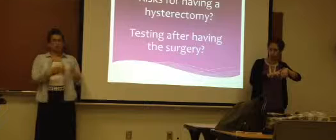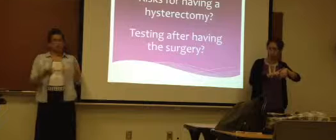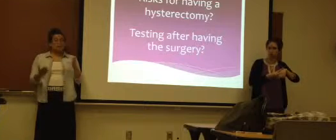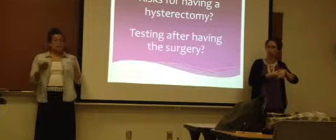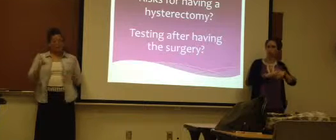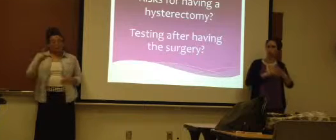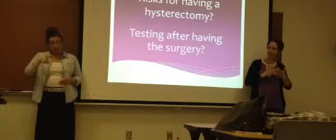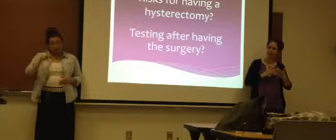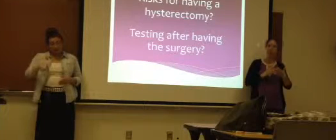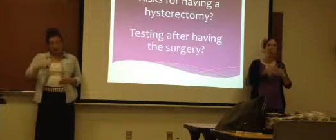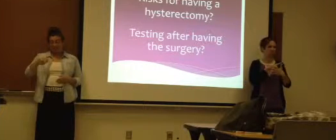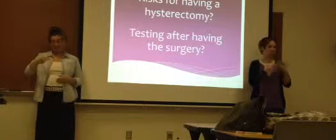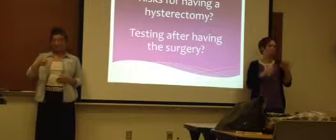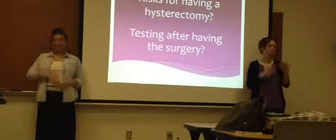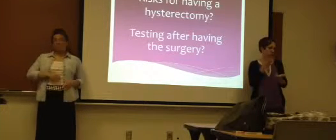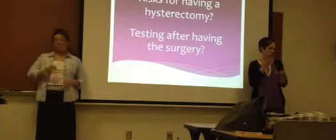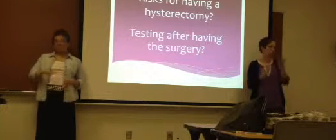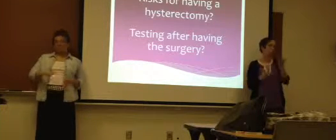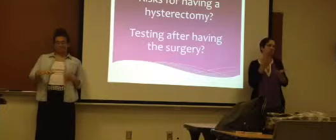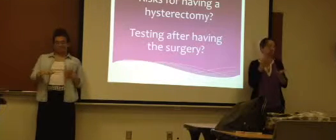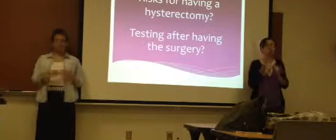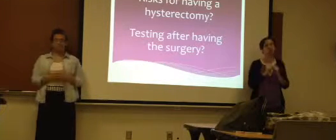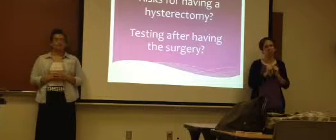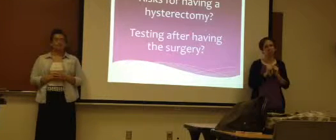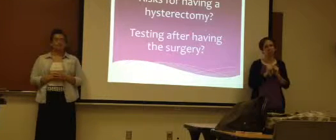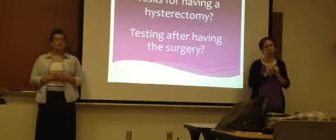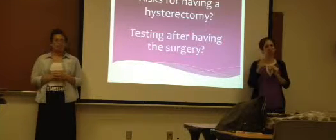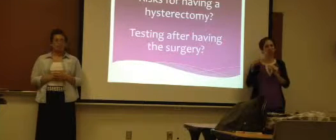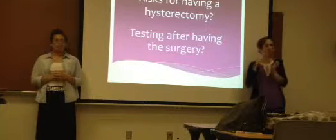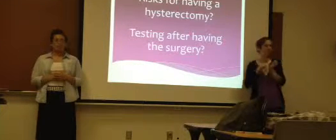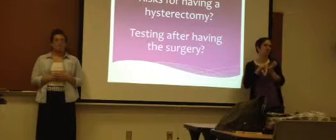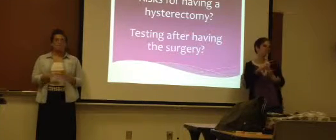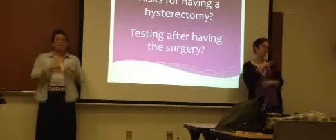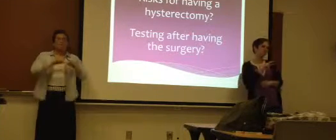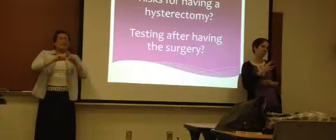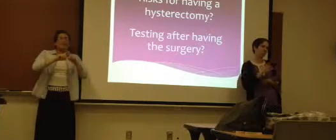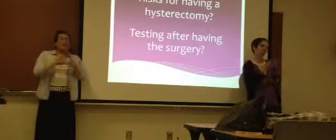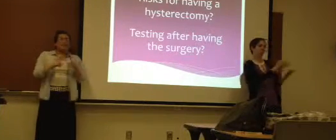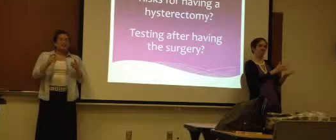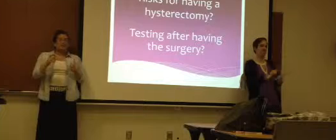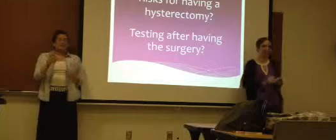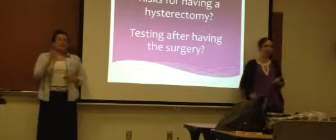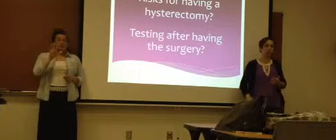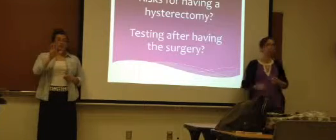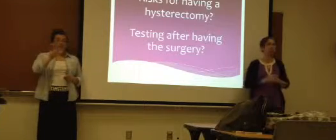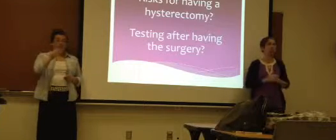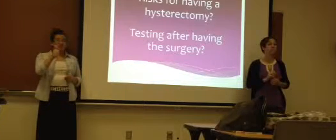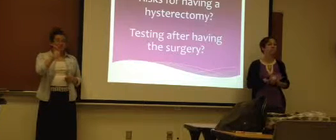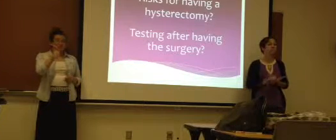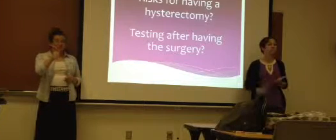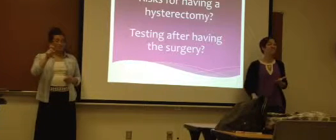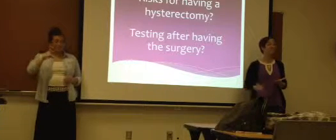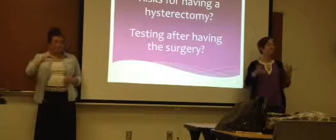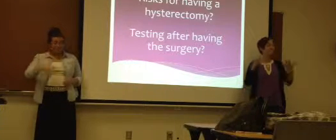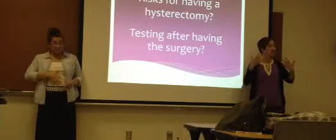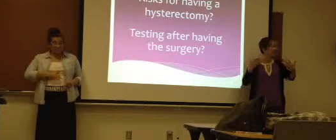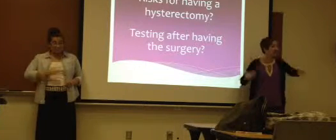So the risks for having a hysterectomy are blood clots, there can be pain during sex,